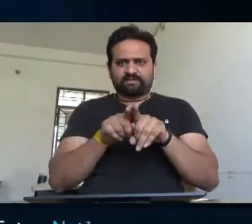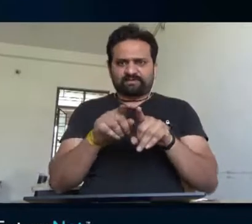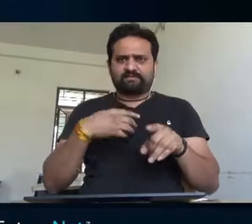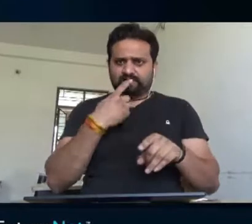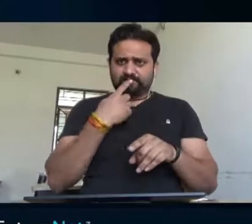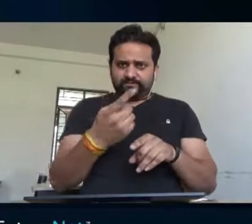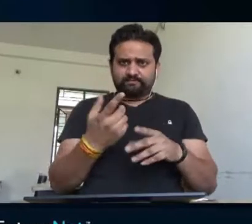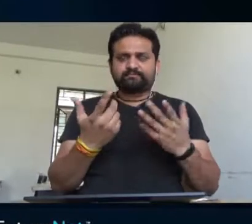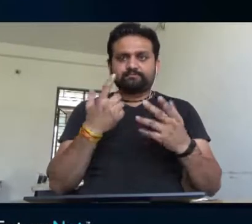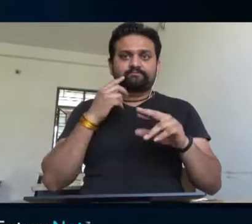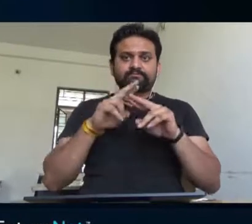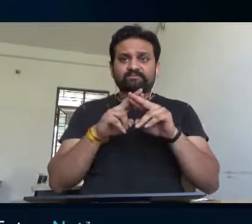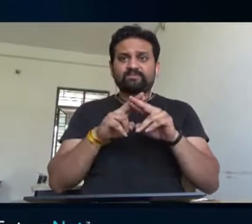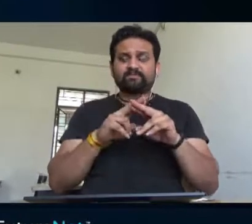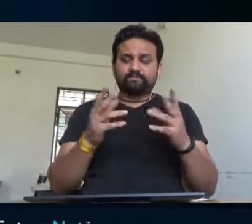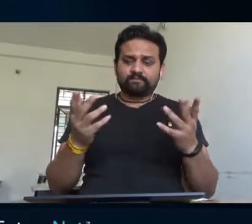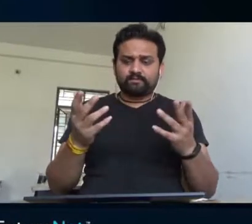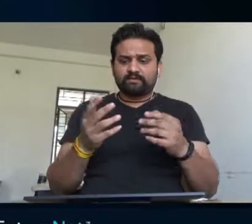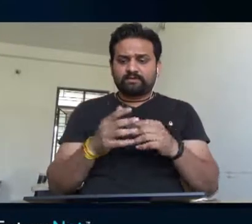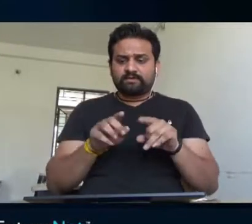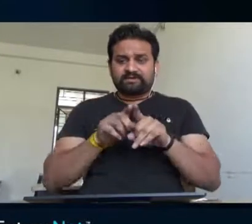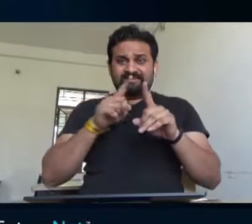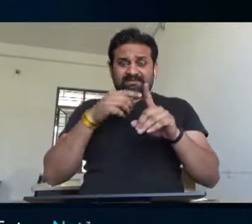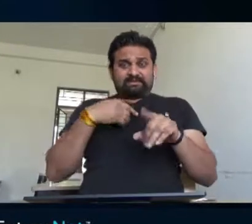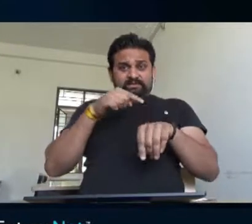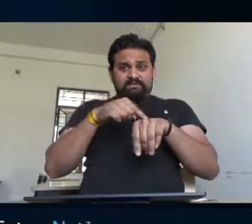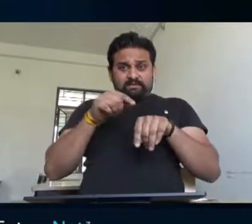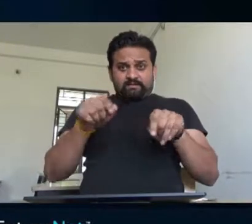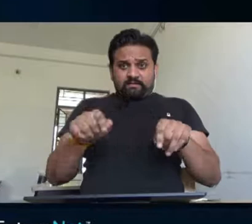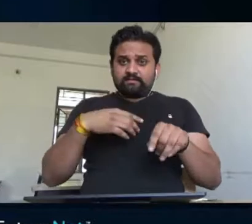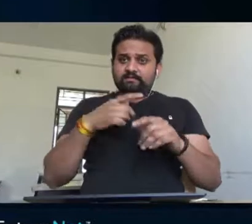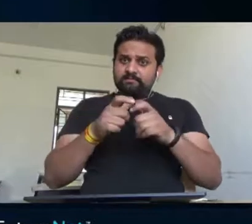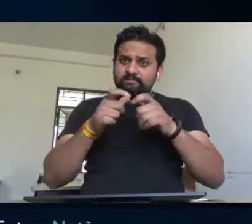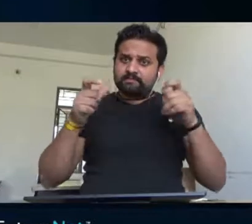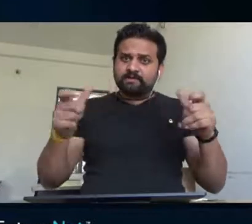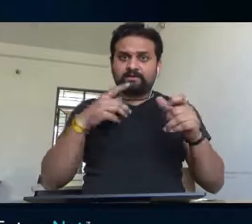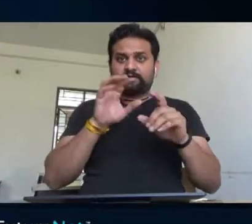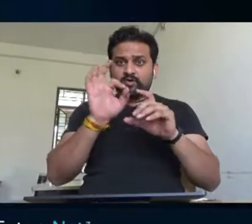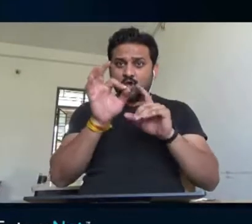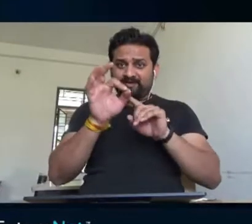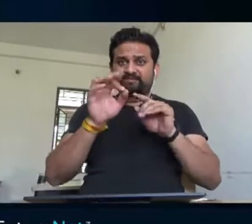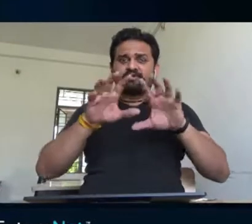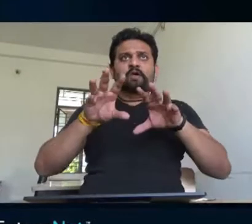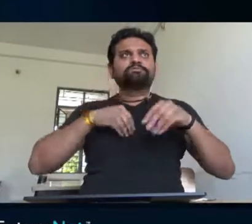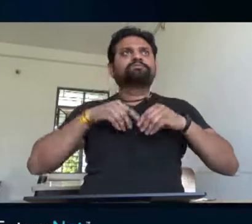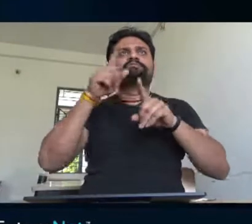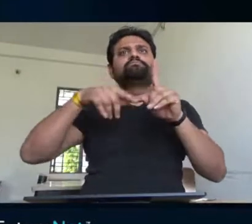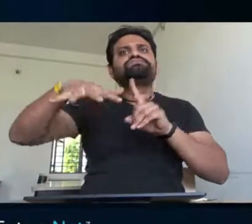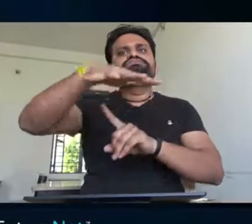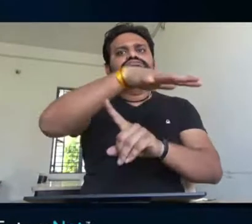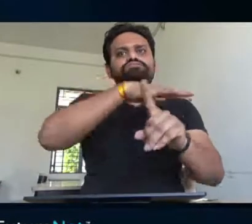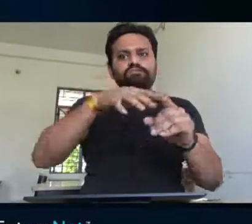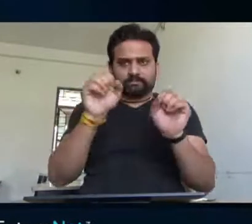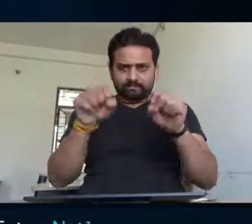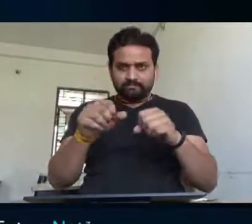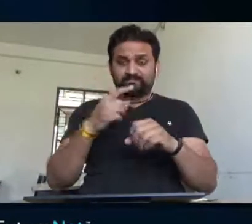bring the Futuro in this situation that we have the most accepting points of all coins. That means